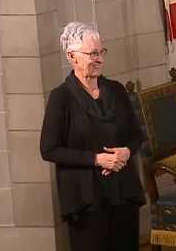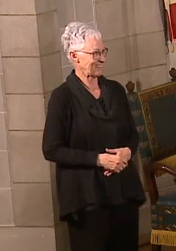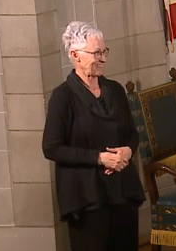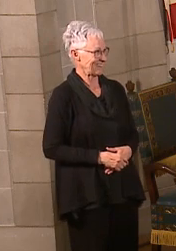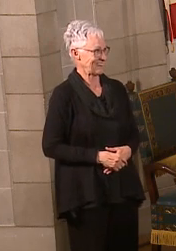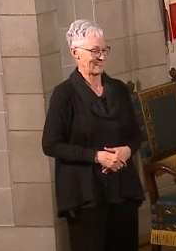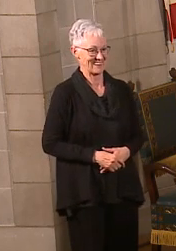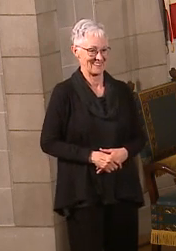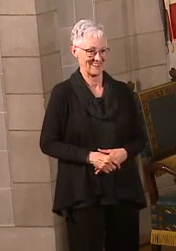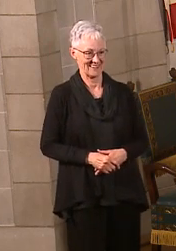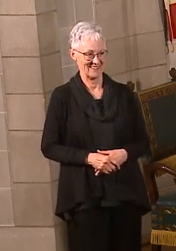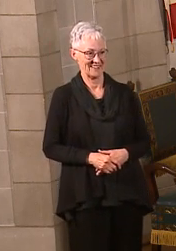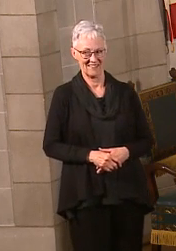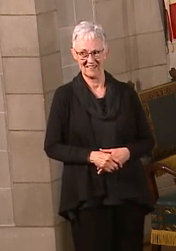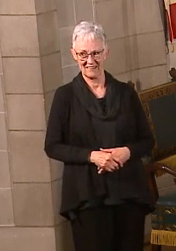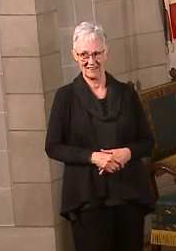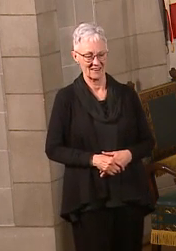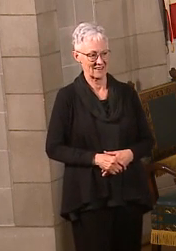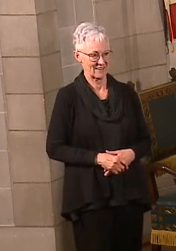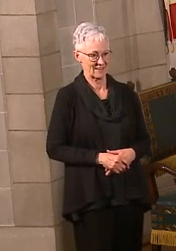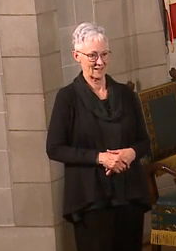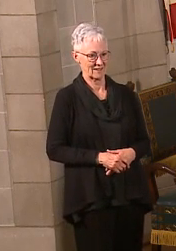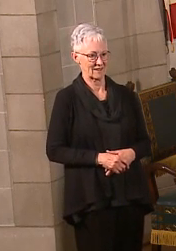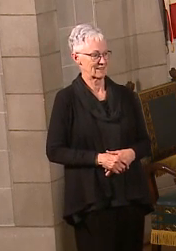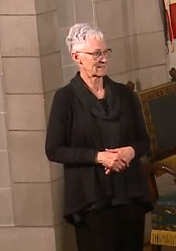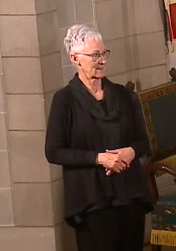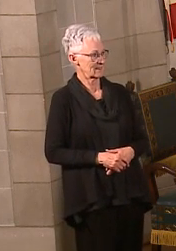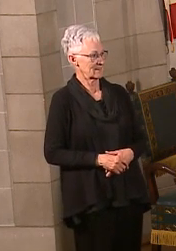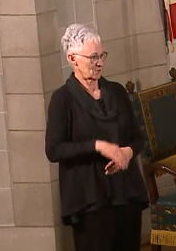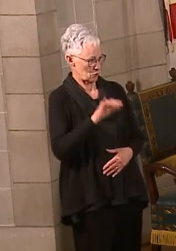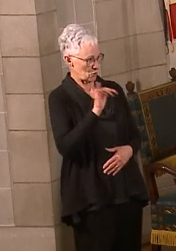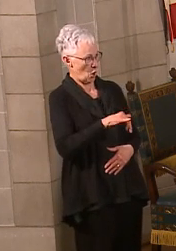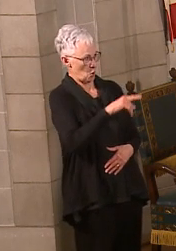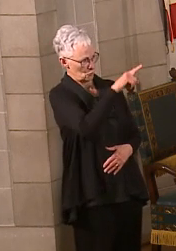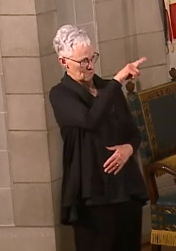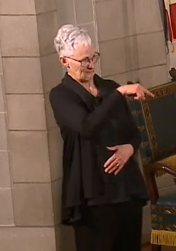right, Martha. Okay, these 6 rules,